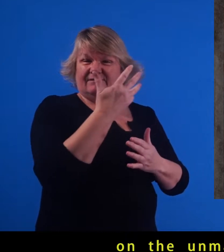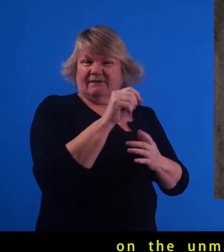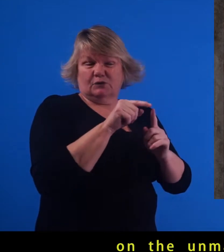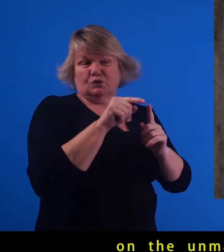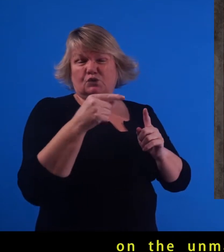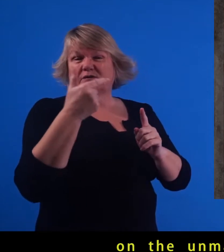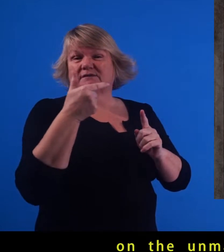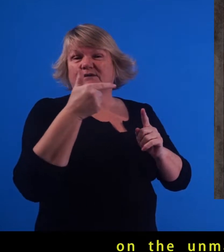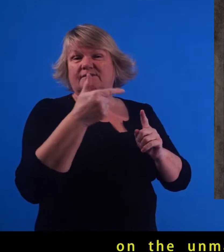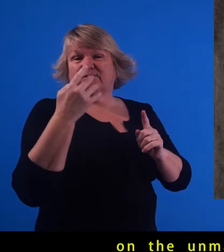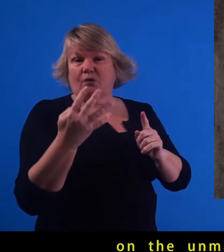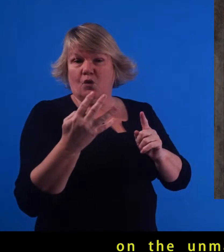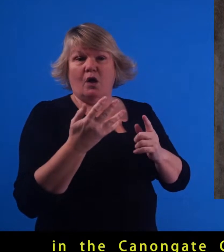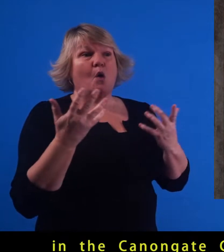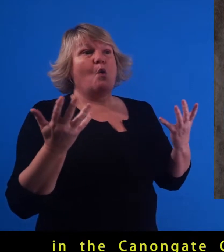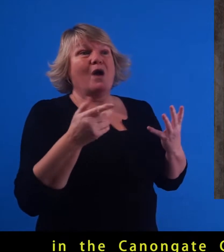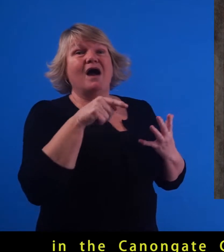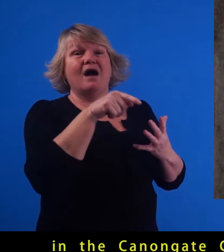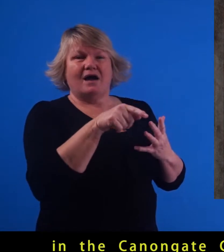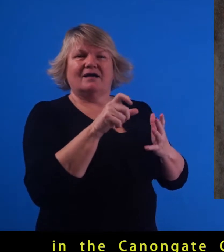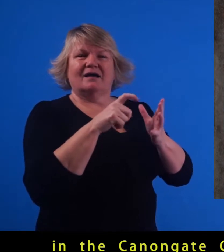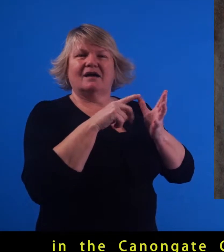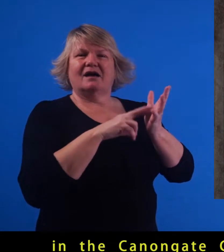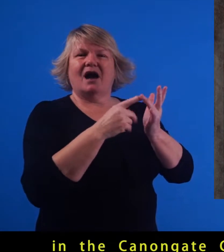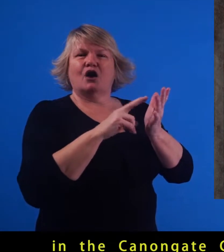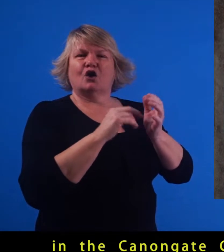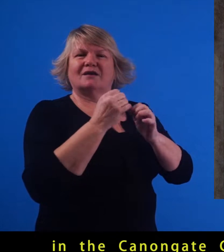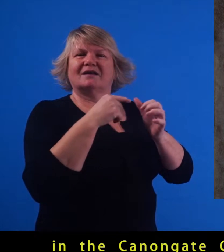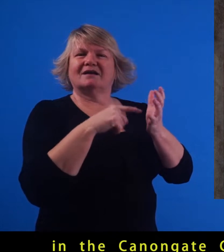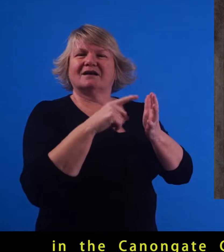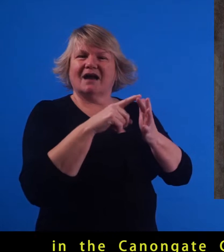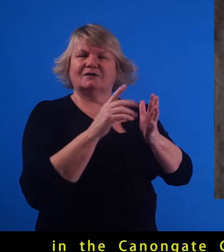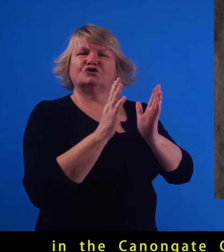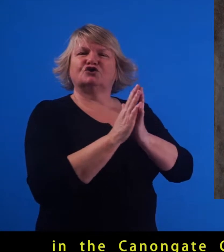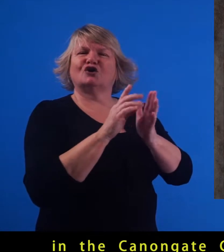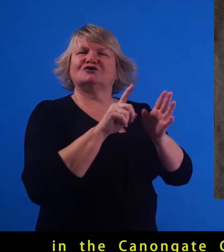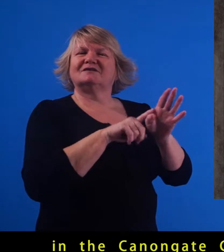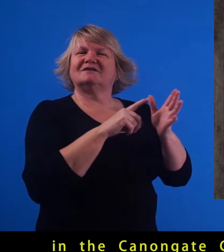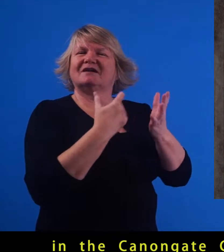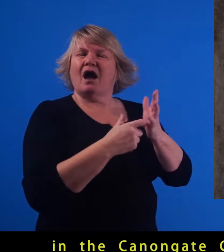1750 to 1774, in the Canongate Churchyard, Edinburgh,